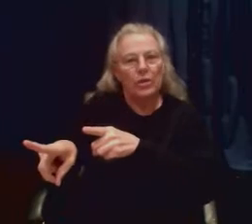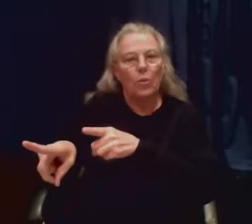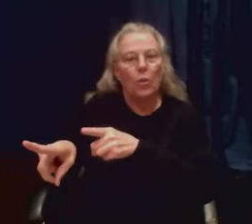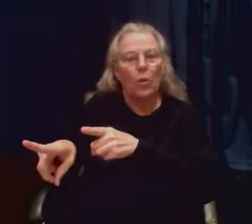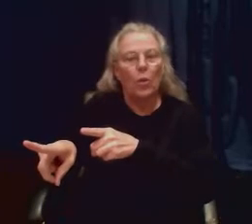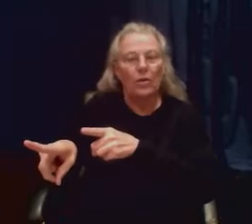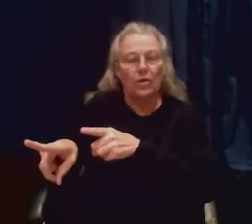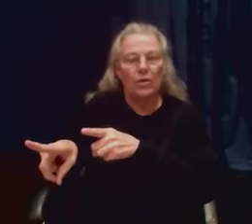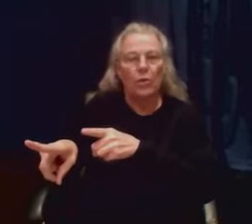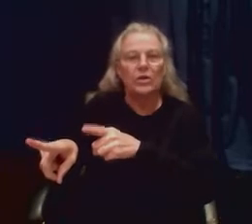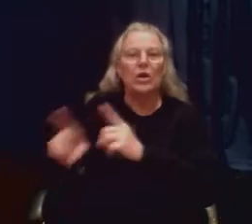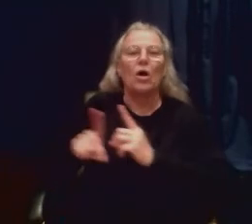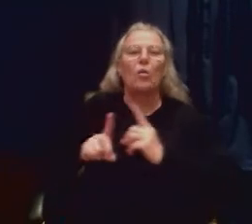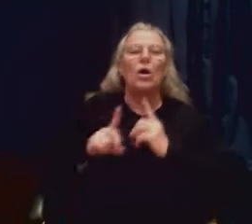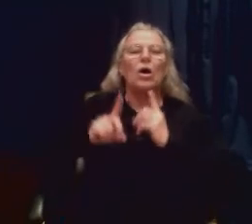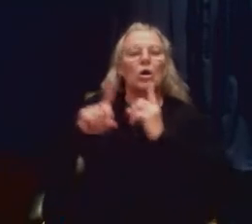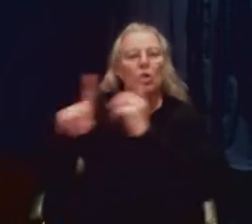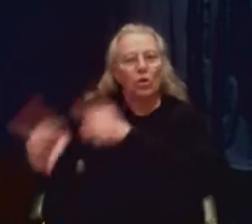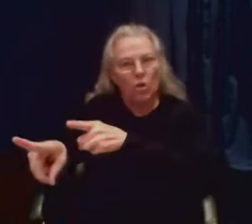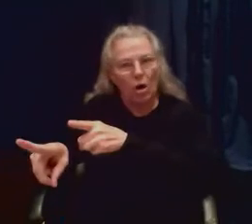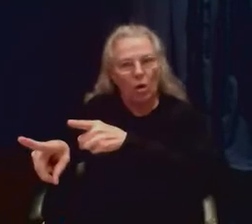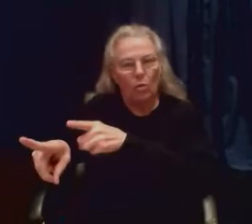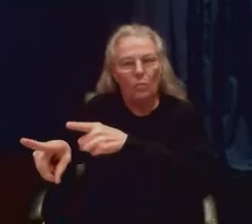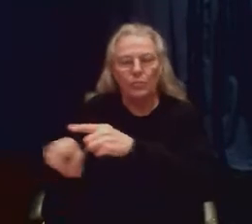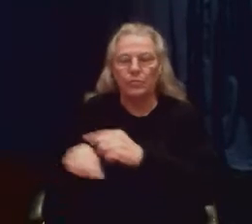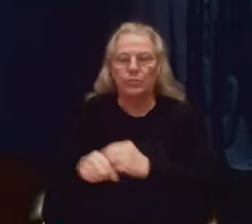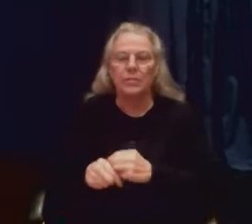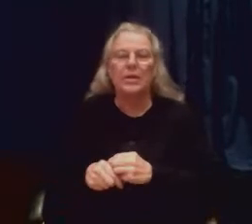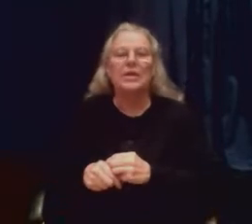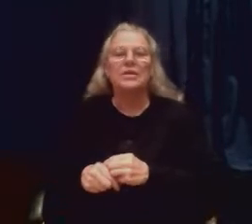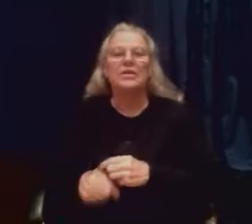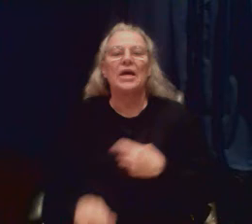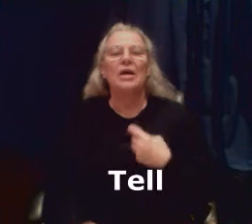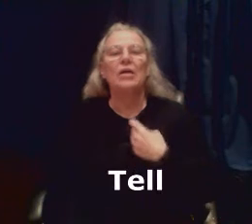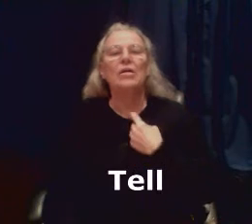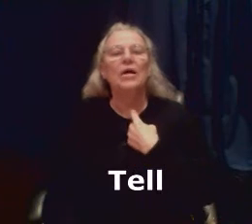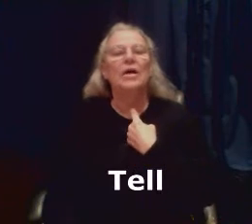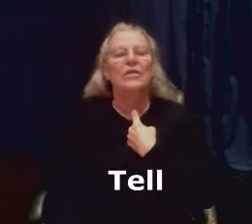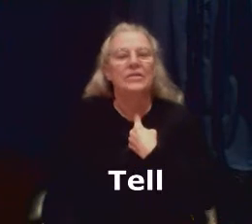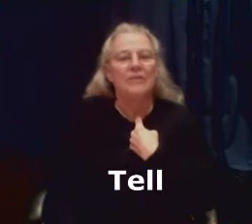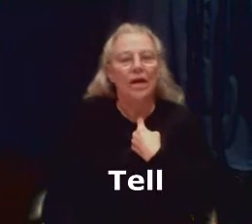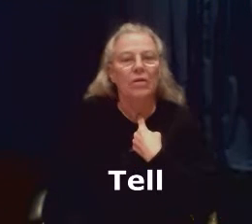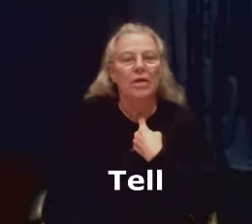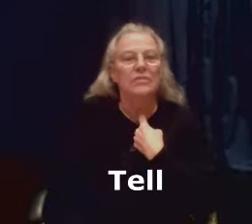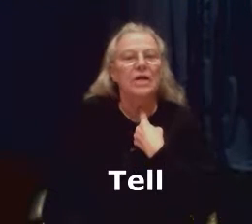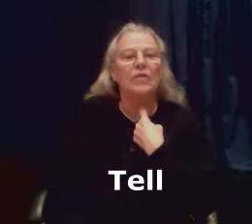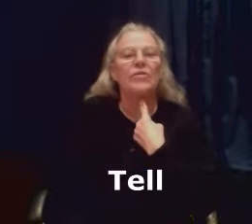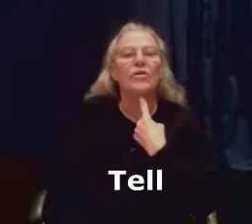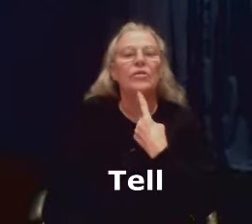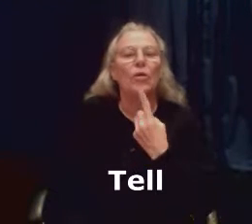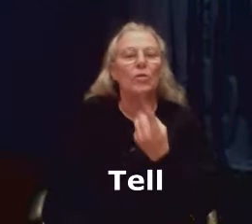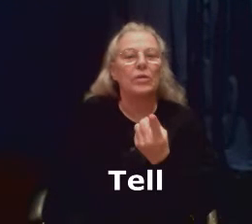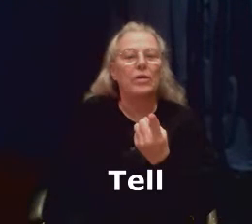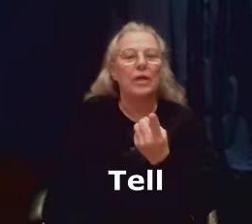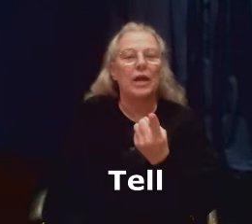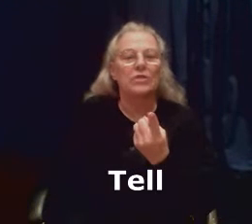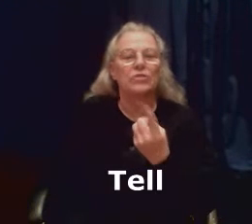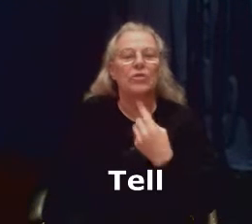them where they're going to go. Go. Tell, the sound comes out of your throat and straight